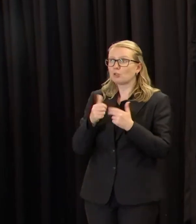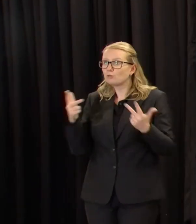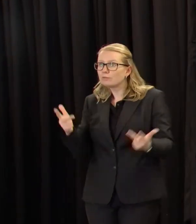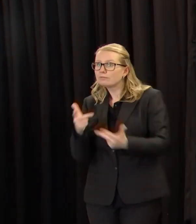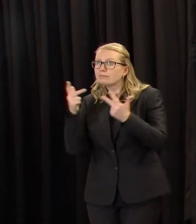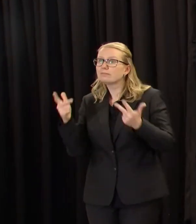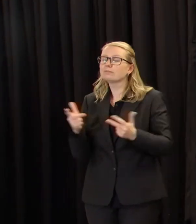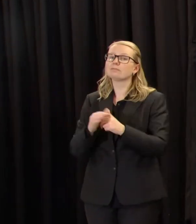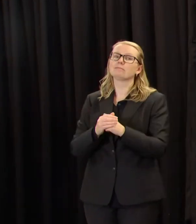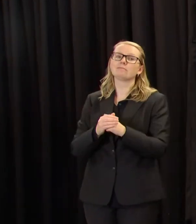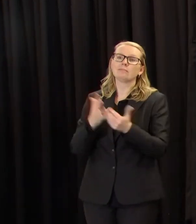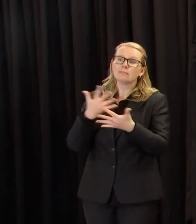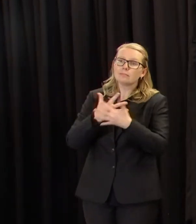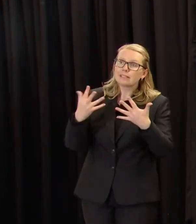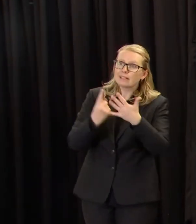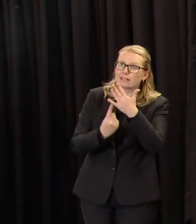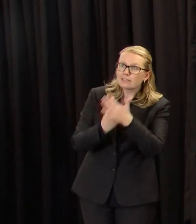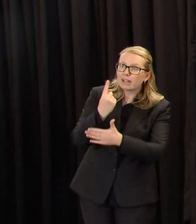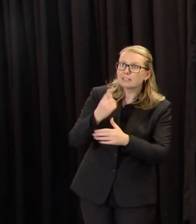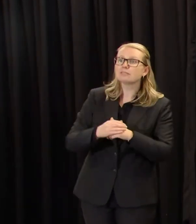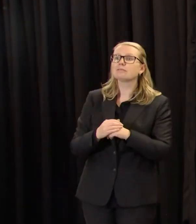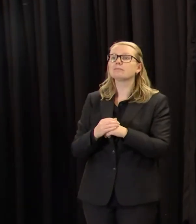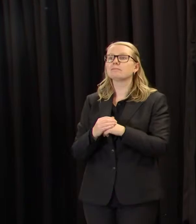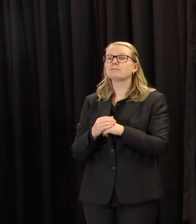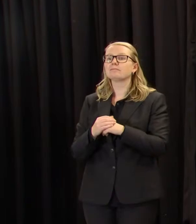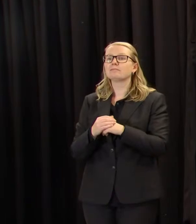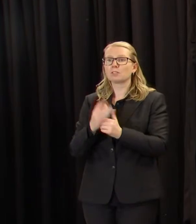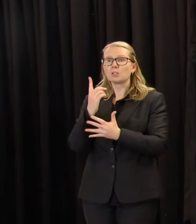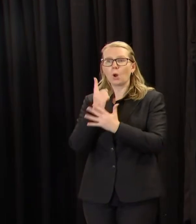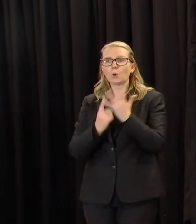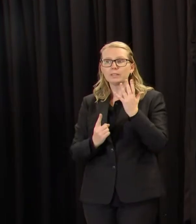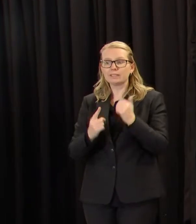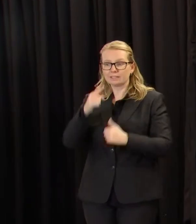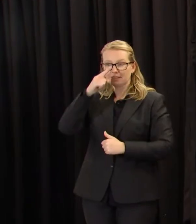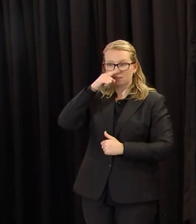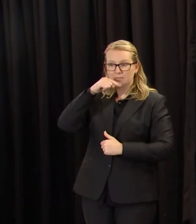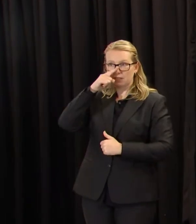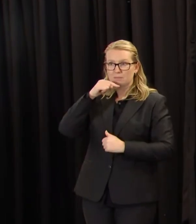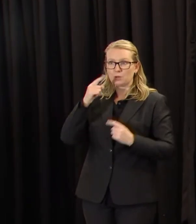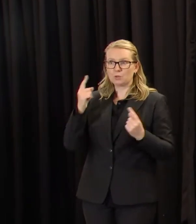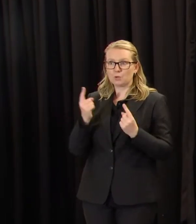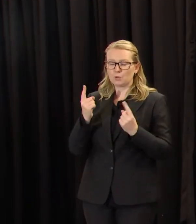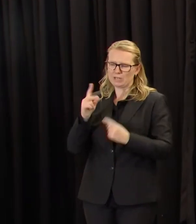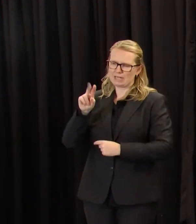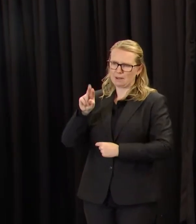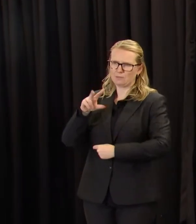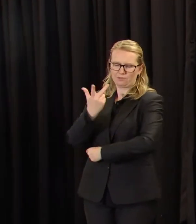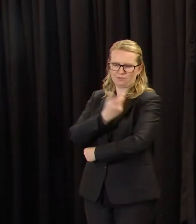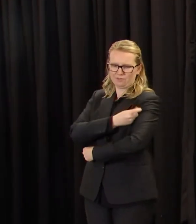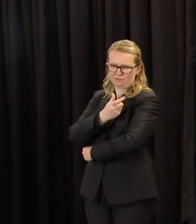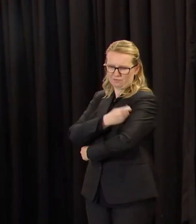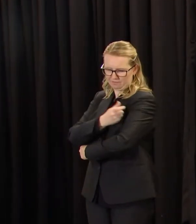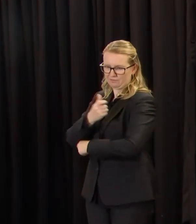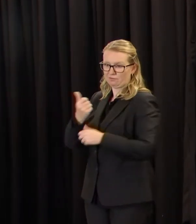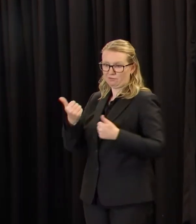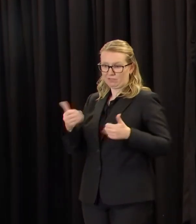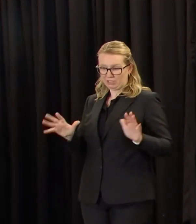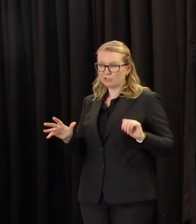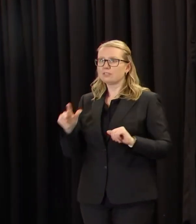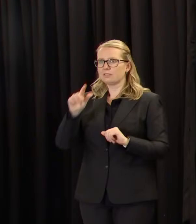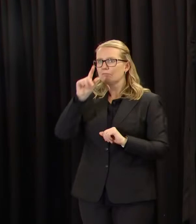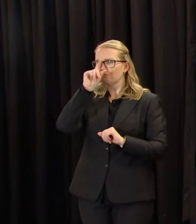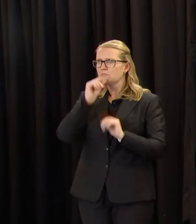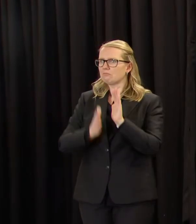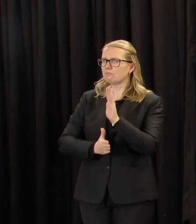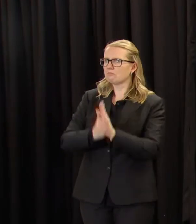event that is only attended by people that are double vaccinated is always going to be a safer event and going to contribute less to